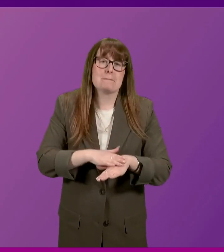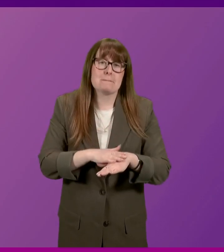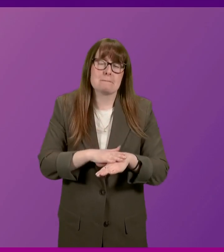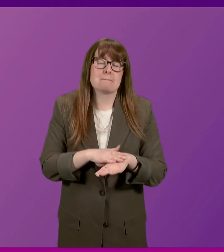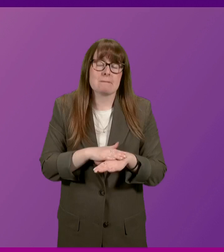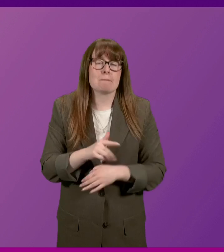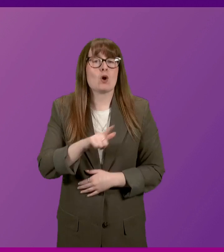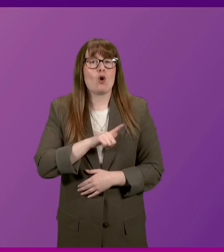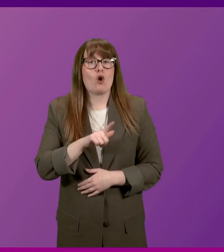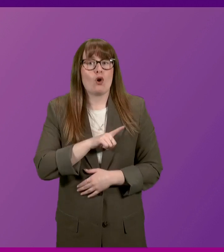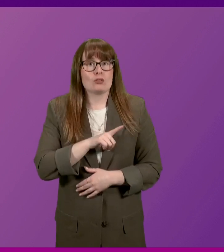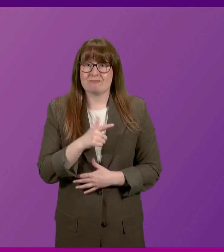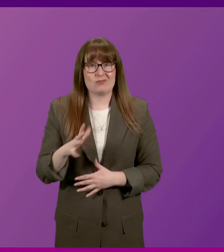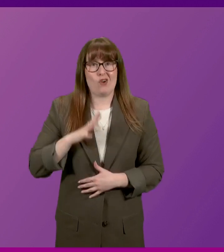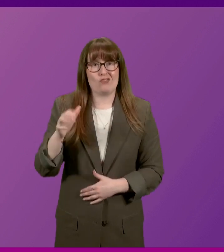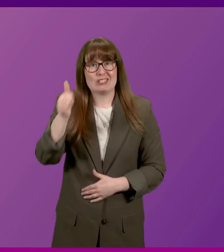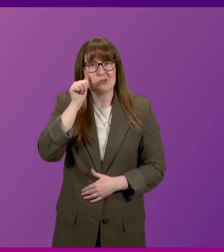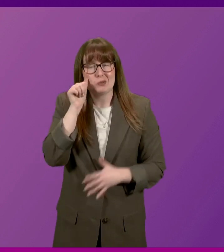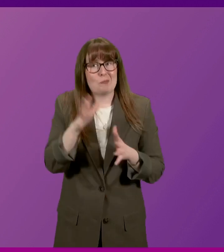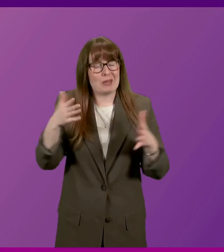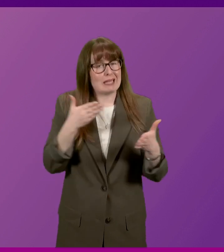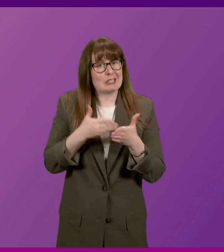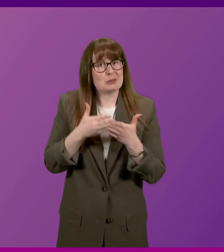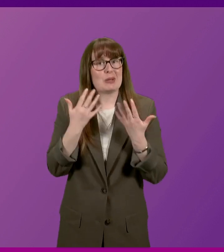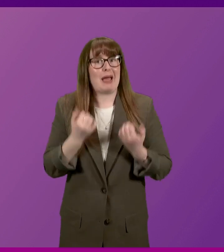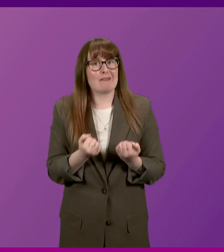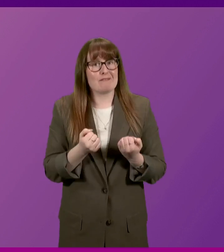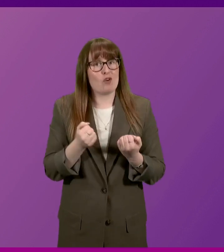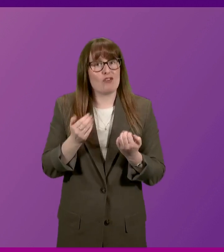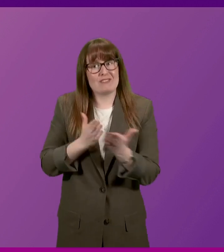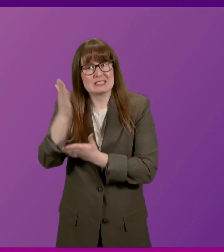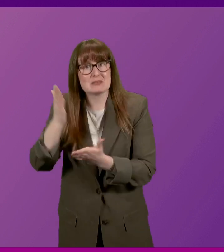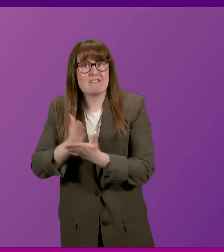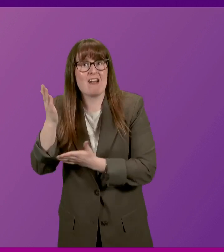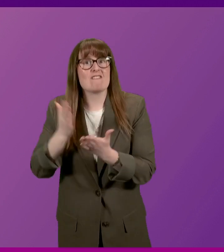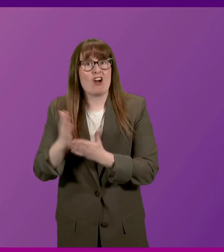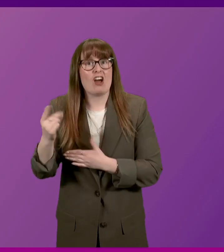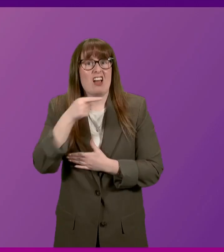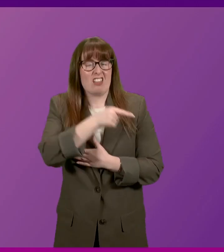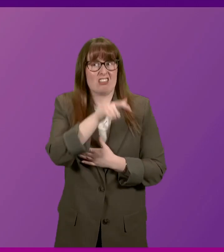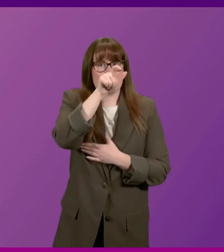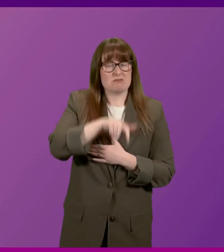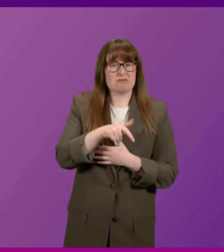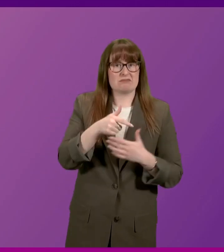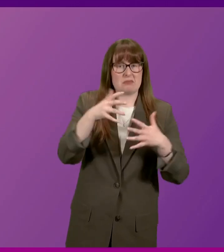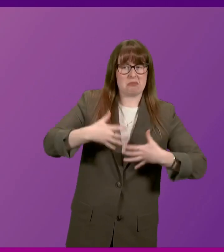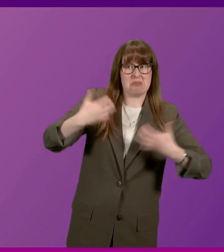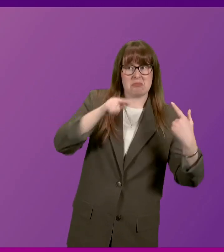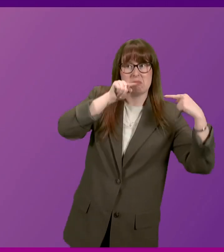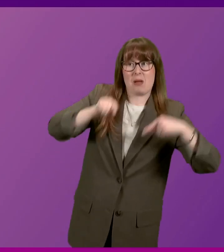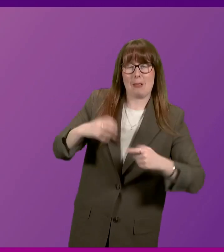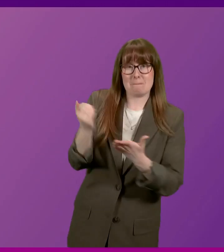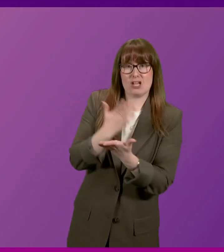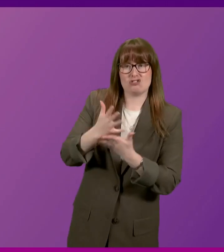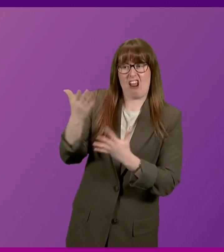because we already know that that's a big issue for all victim survivors, and the perpetrators doing their damnedest to make sure that they don't access